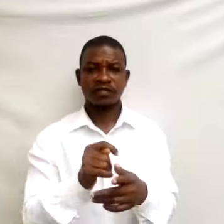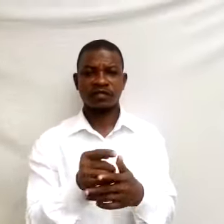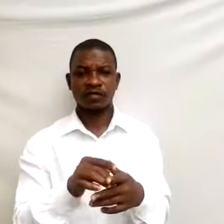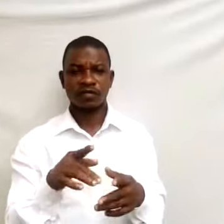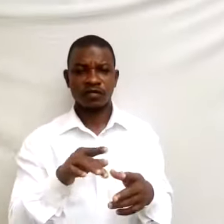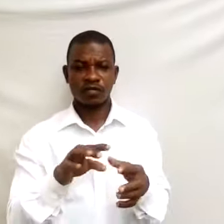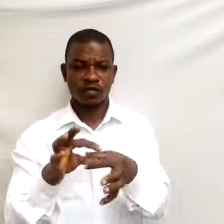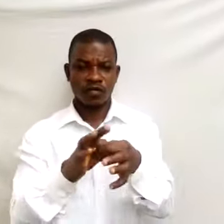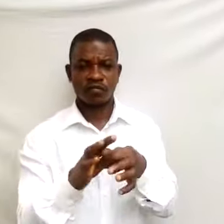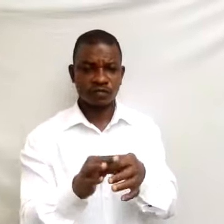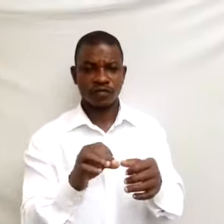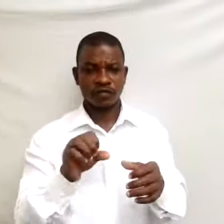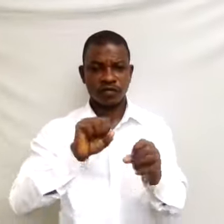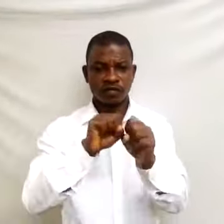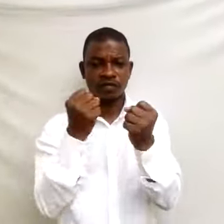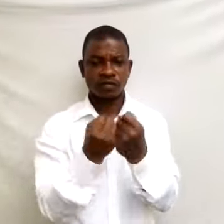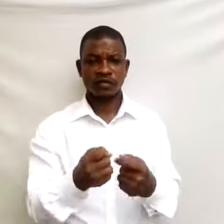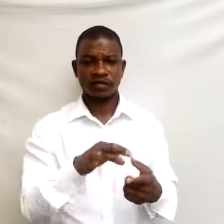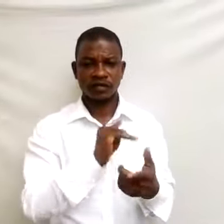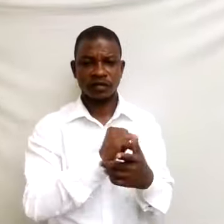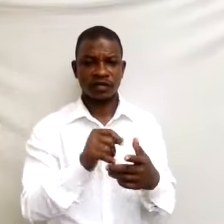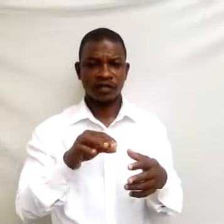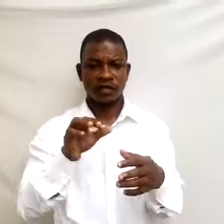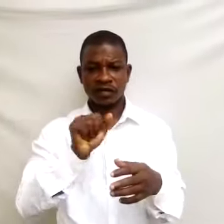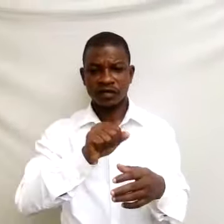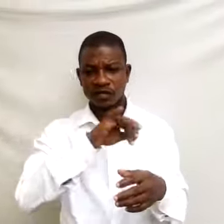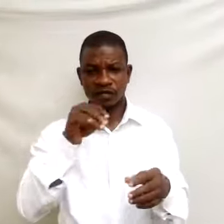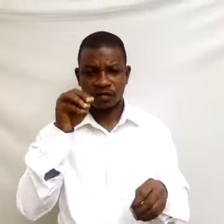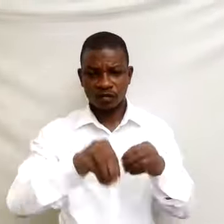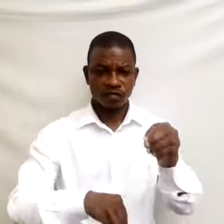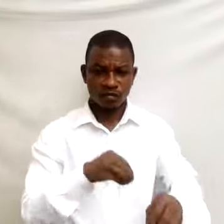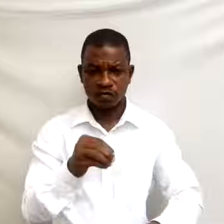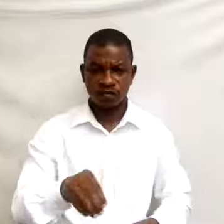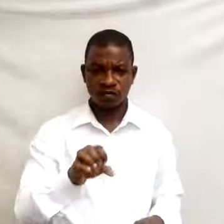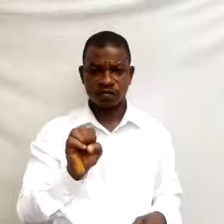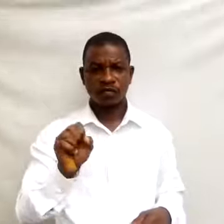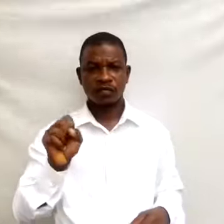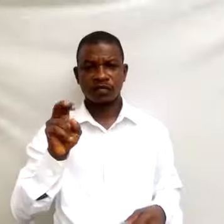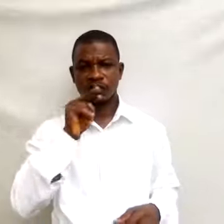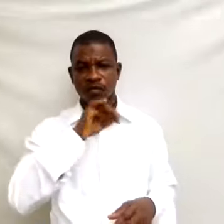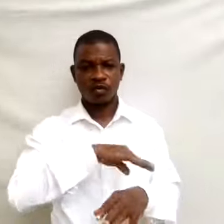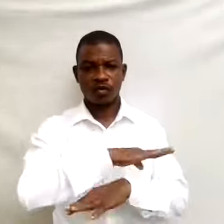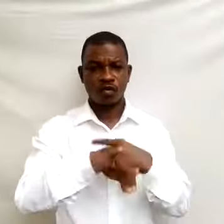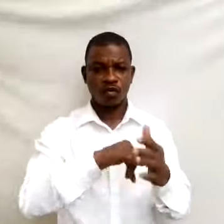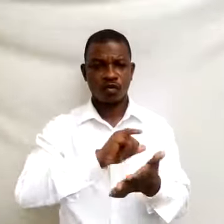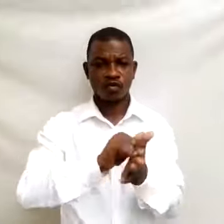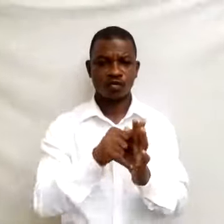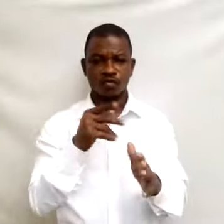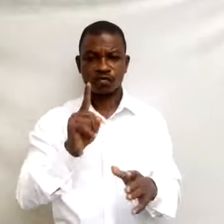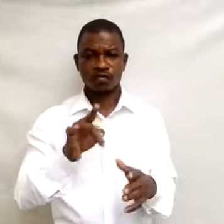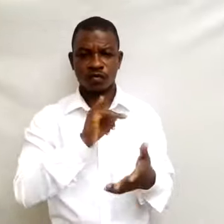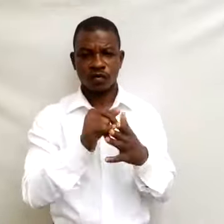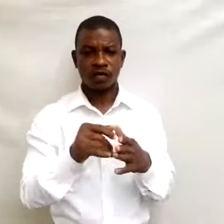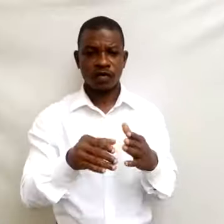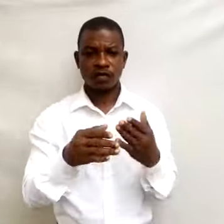cooperative societies, àjọ, èsúsú, all those one operates on simple